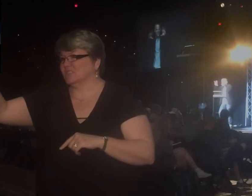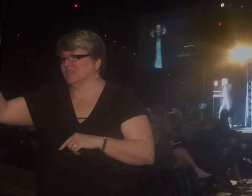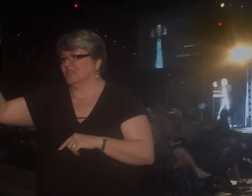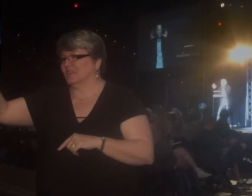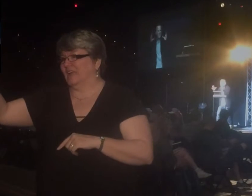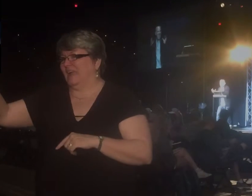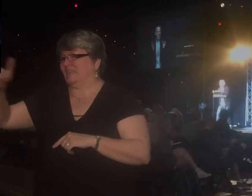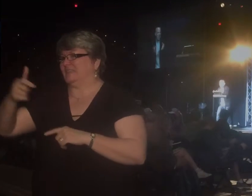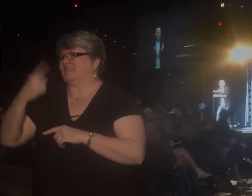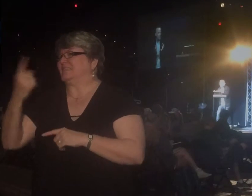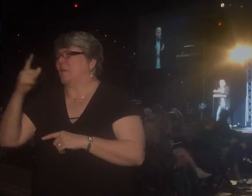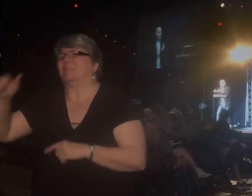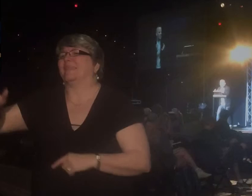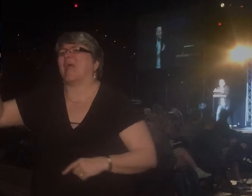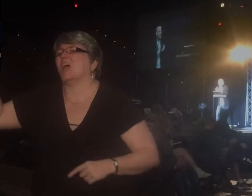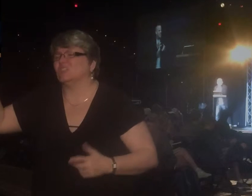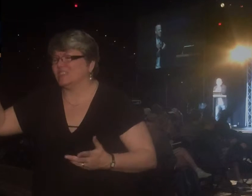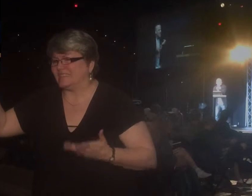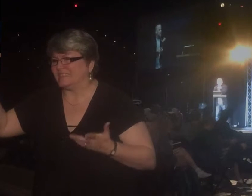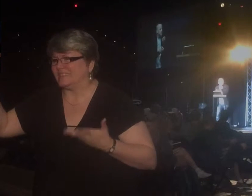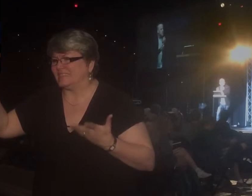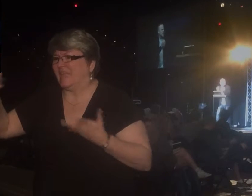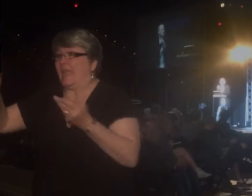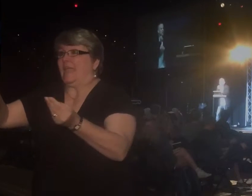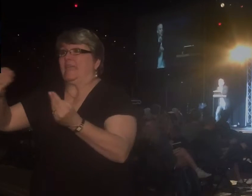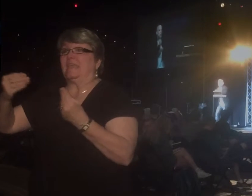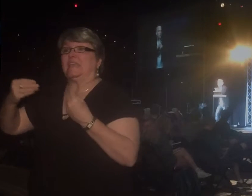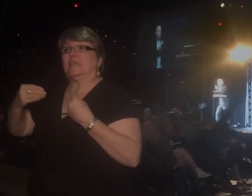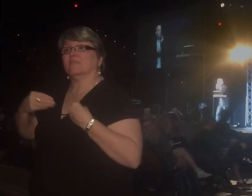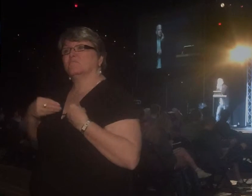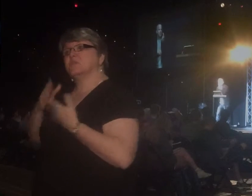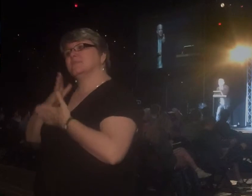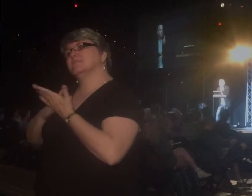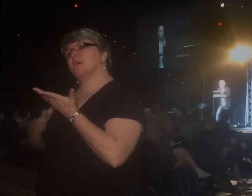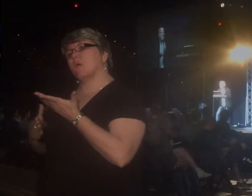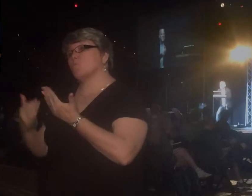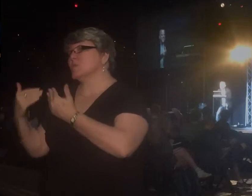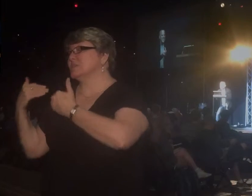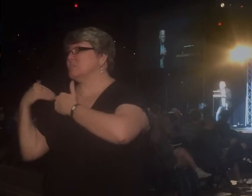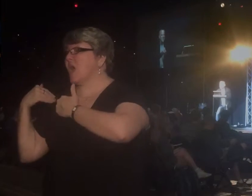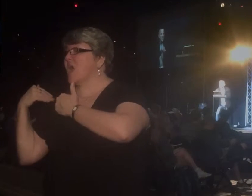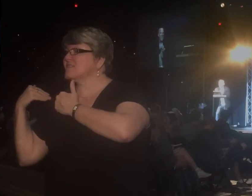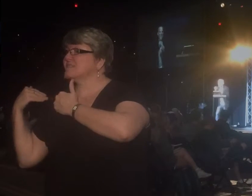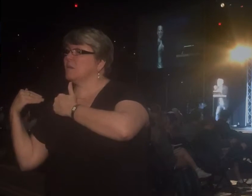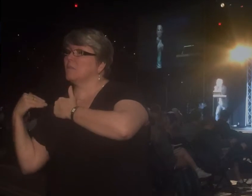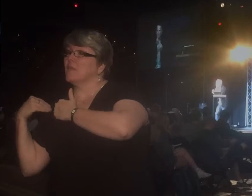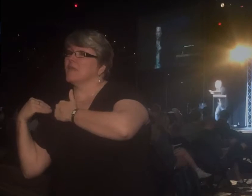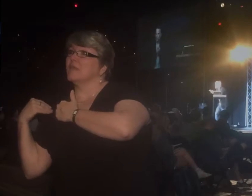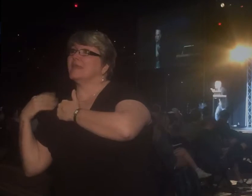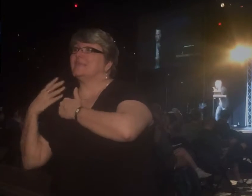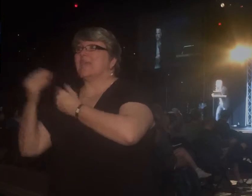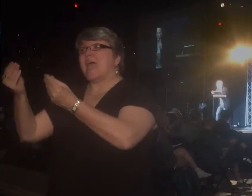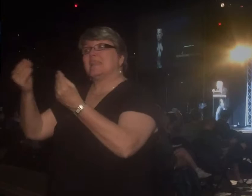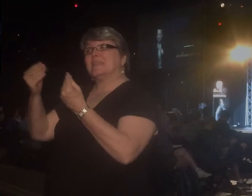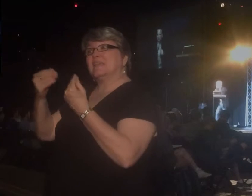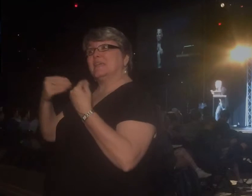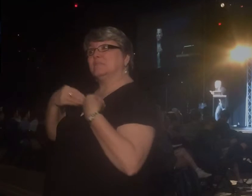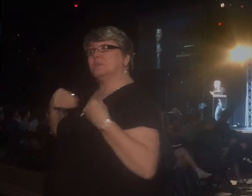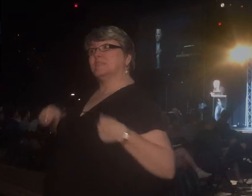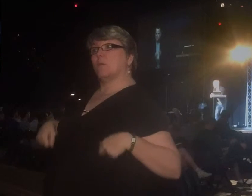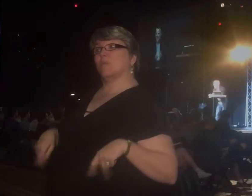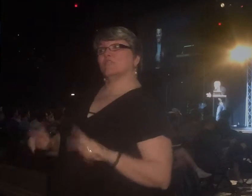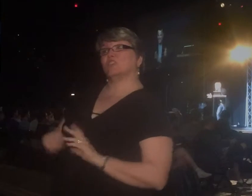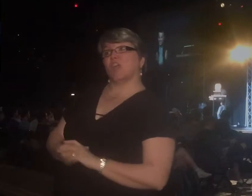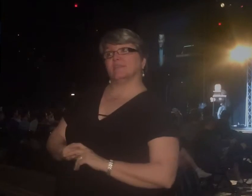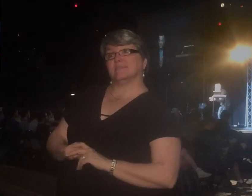else. And this something else gives me certain responsibilities and affords